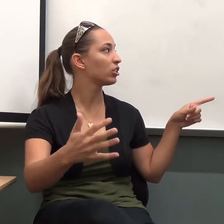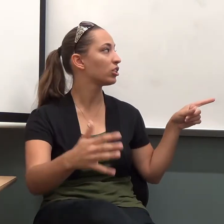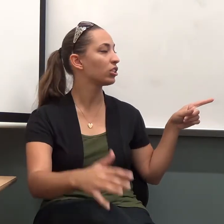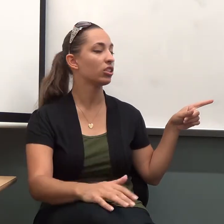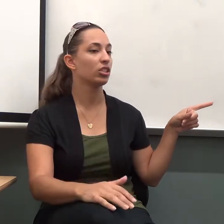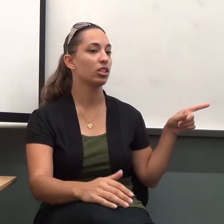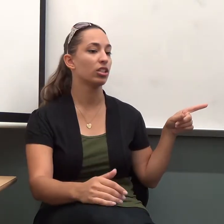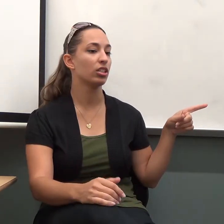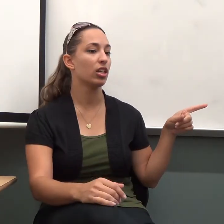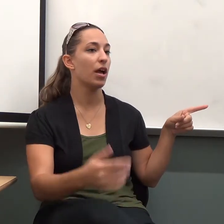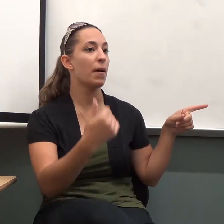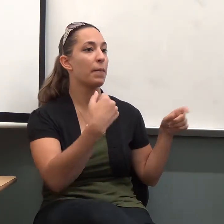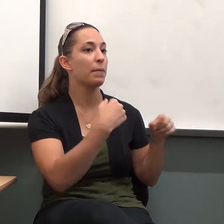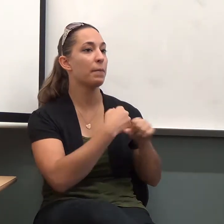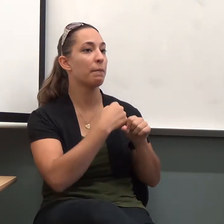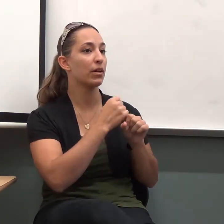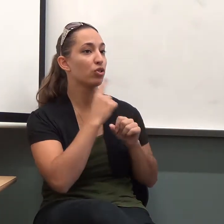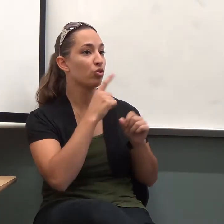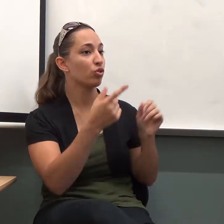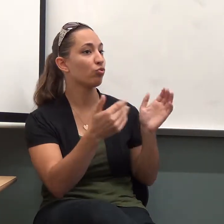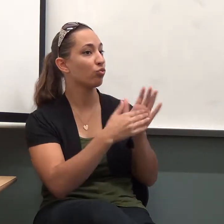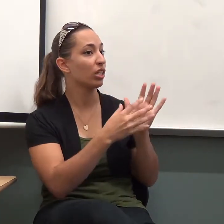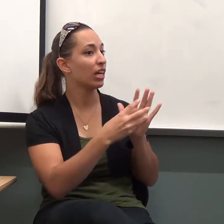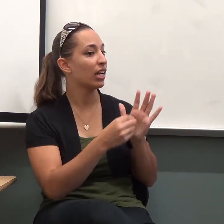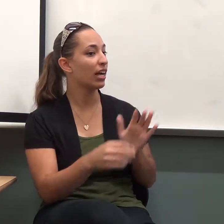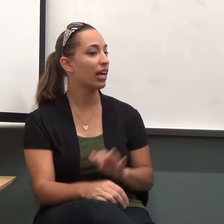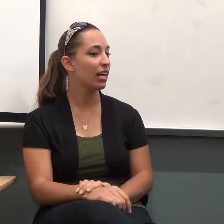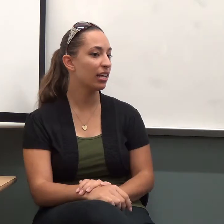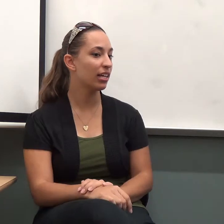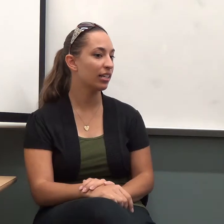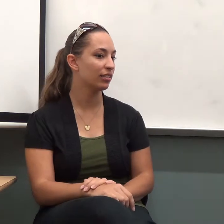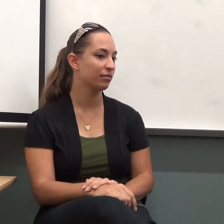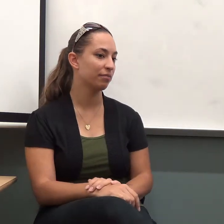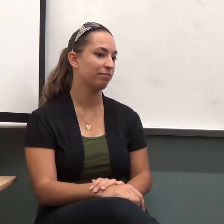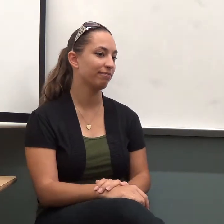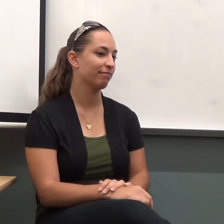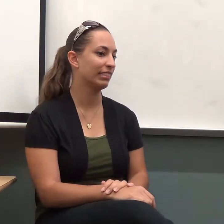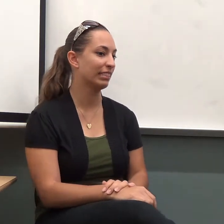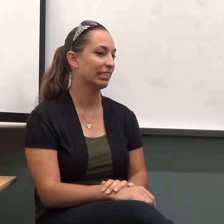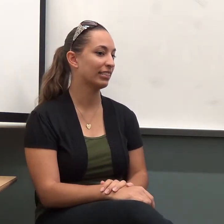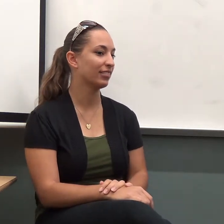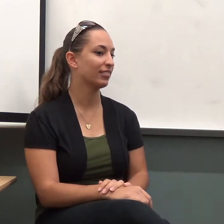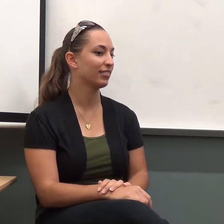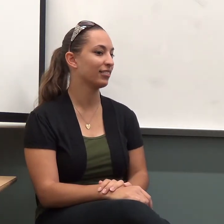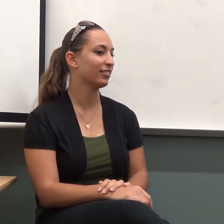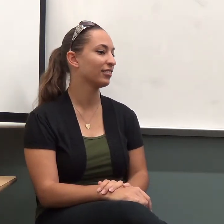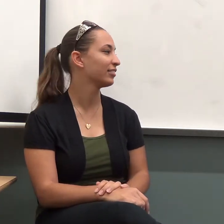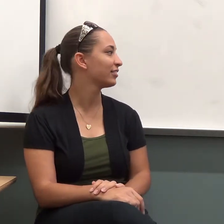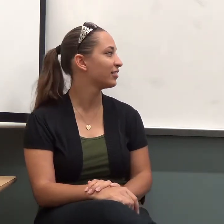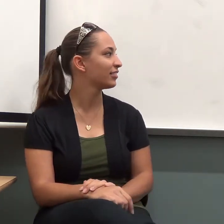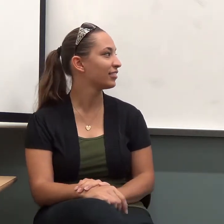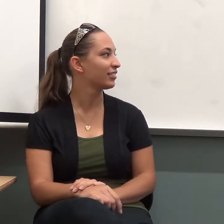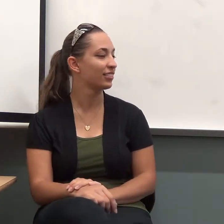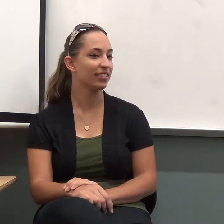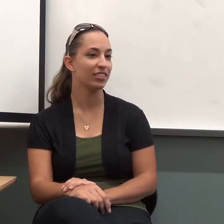rewrite it the way that we're writing it on the board because you're going to need it for homework. Strangers give a lot of candy on